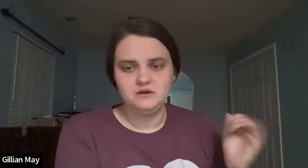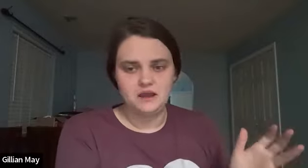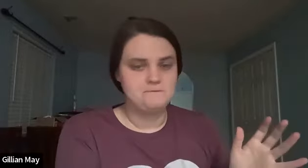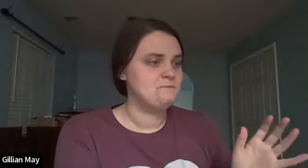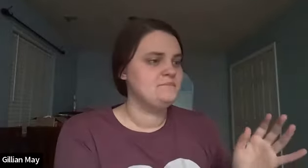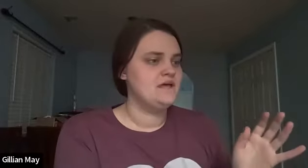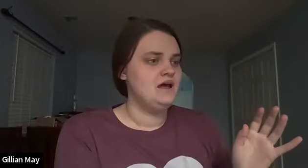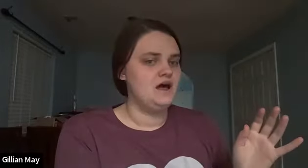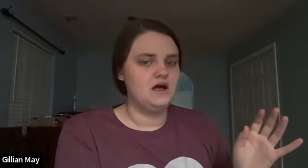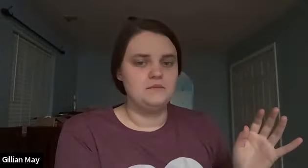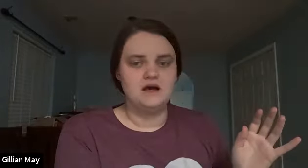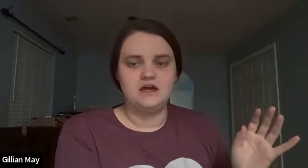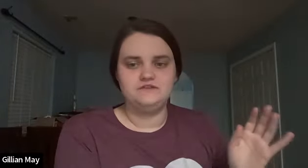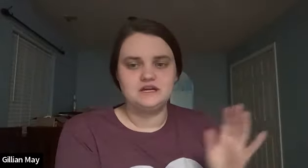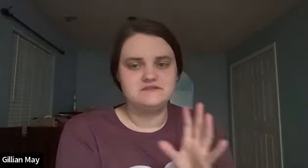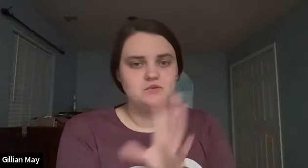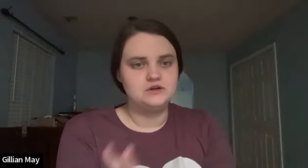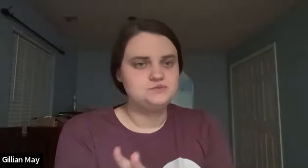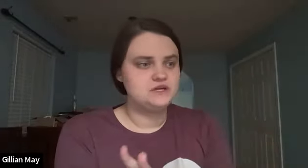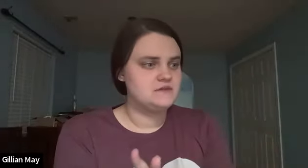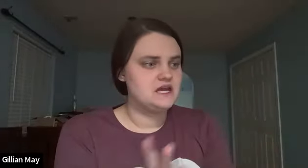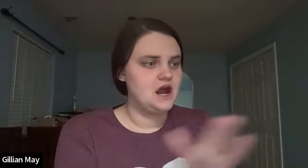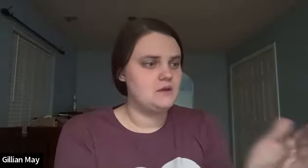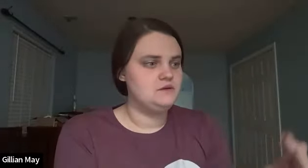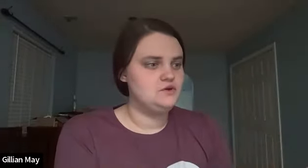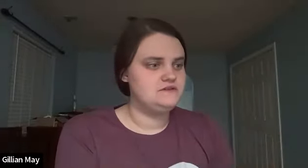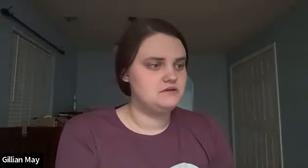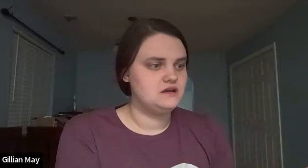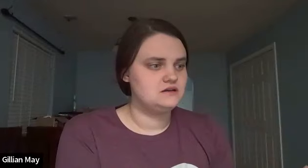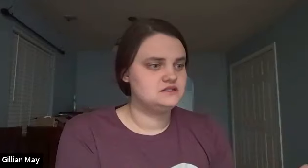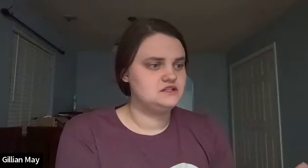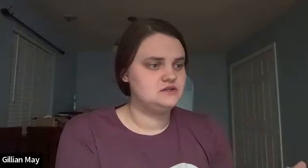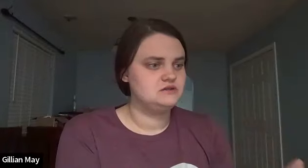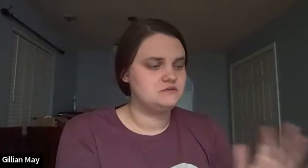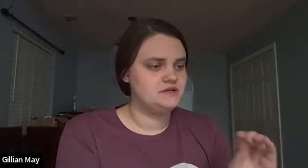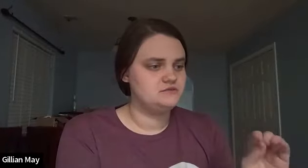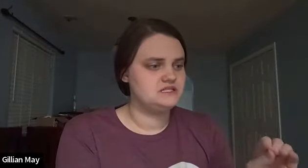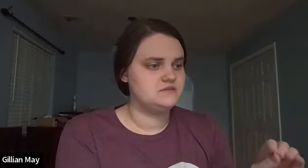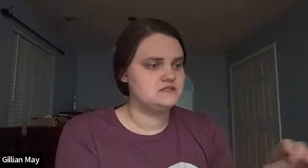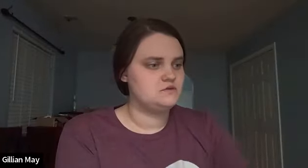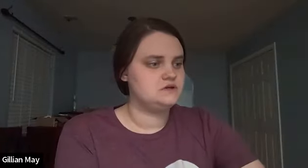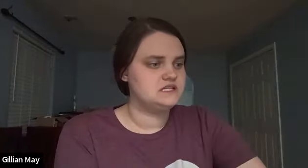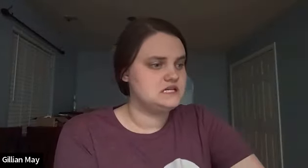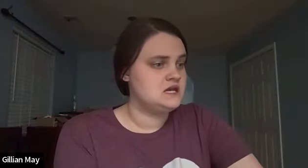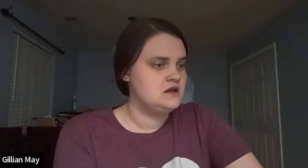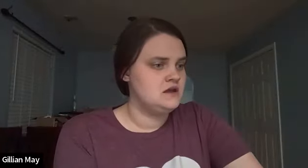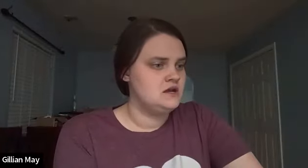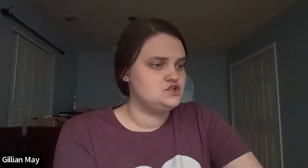Okay. If you guys have any more, just bring them in. I'm going to move down next to, because I want to make sure we get some of these other words in,